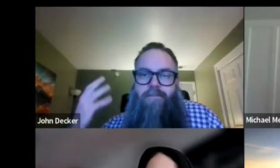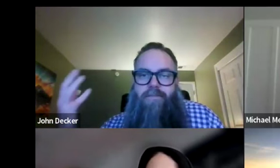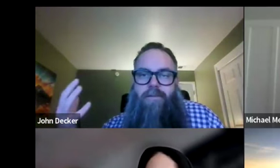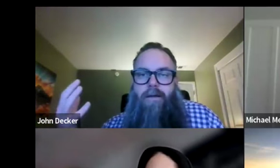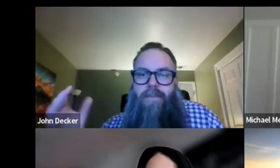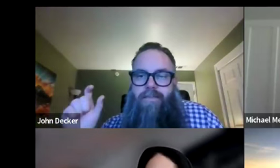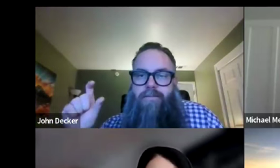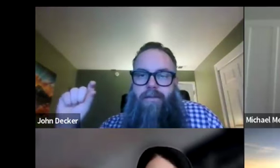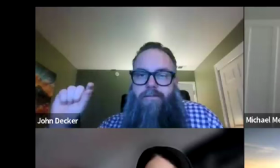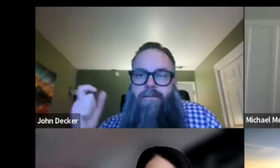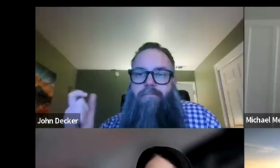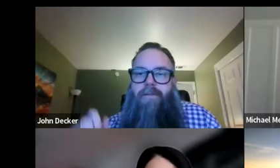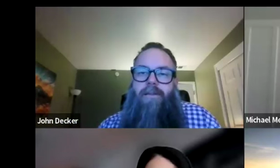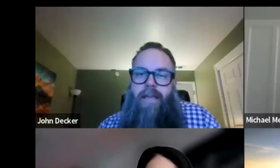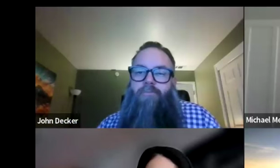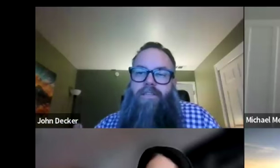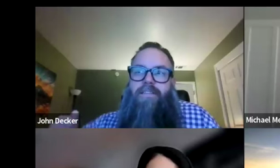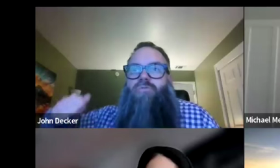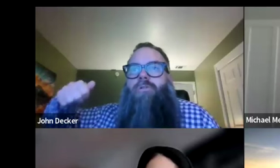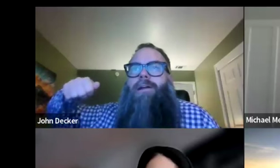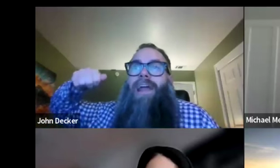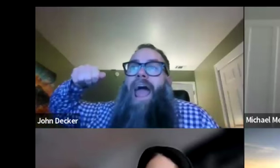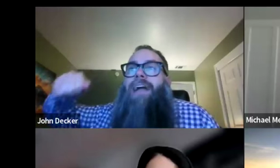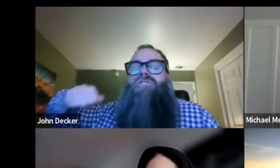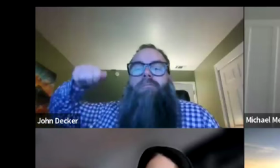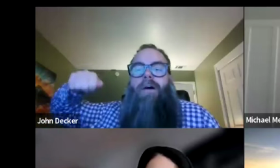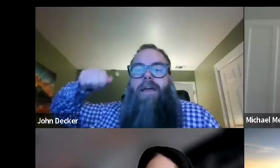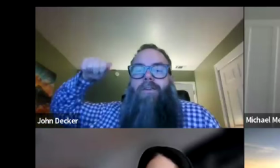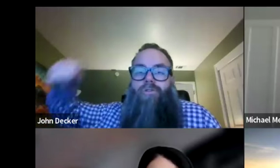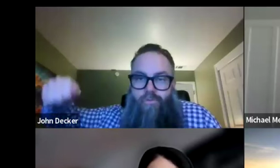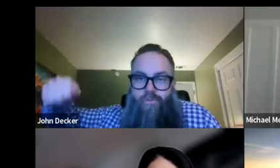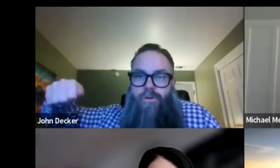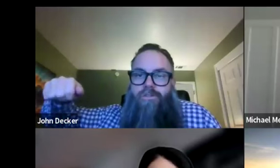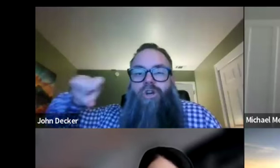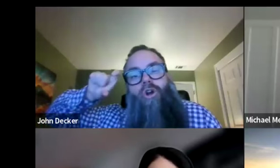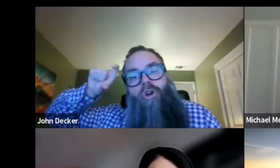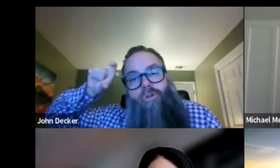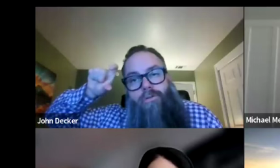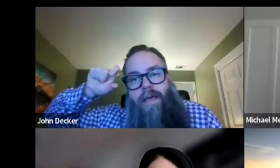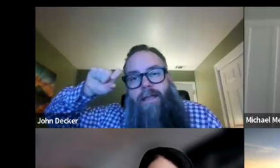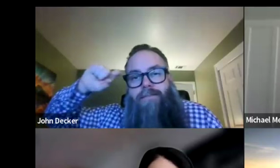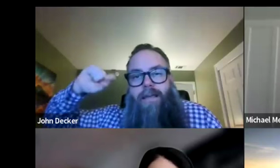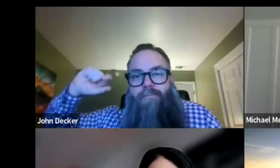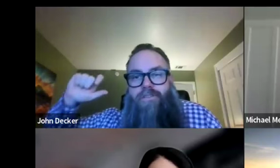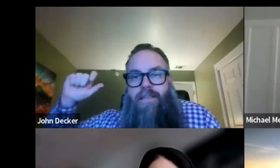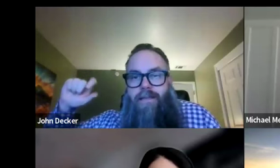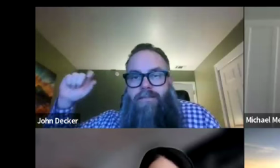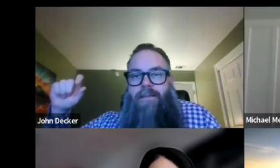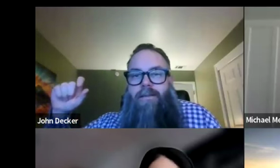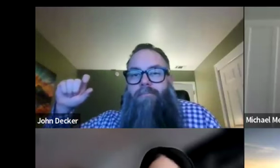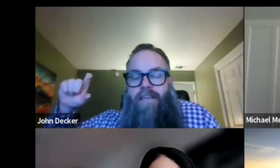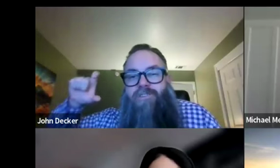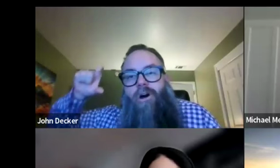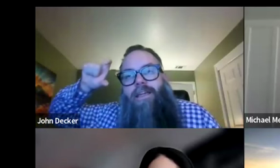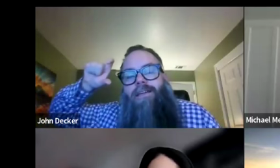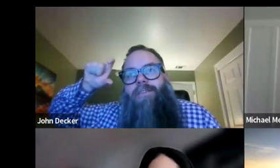term incentives, because it really does require an action by you to earn that